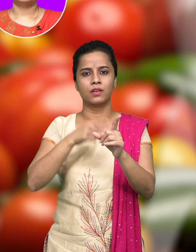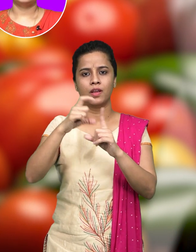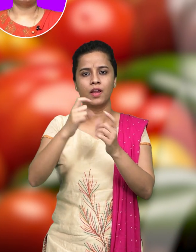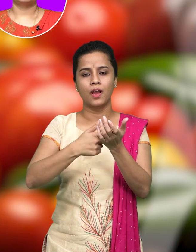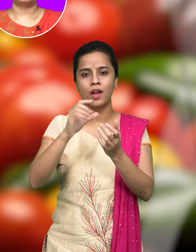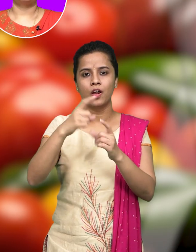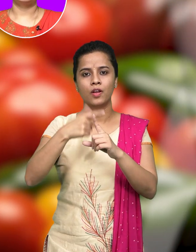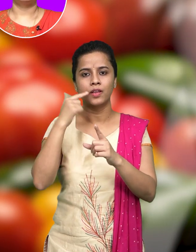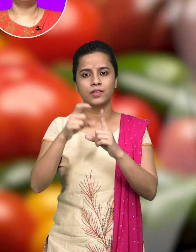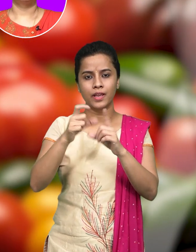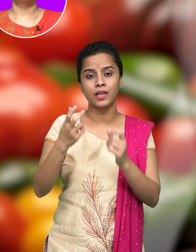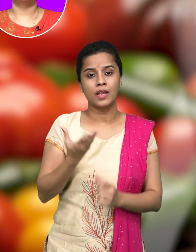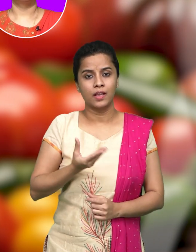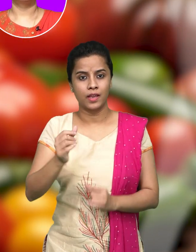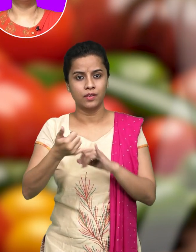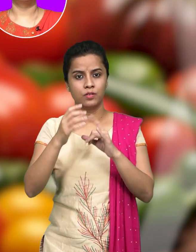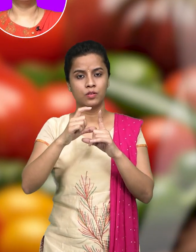and sodium bicarbonate?